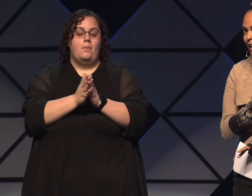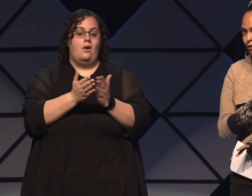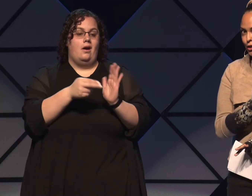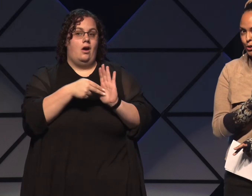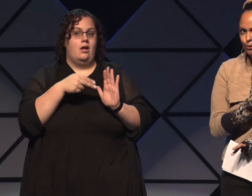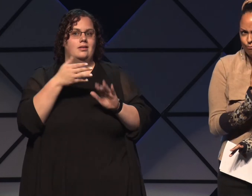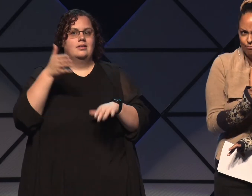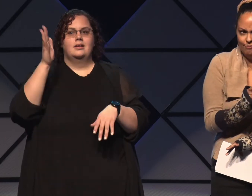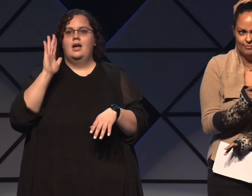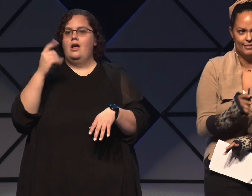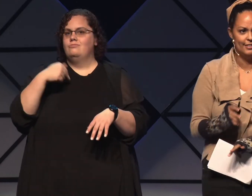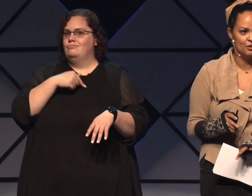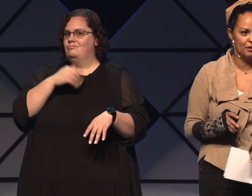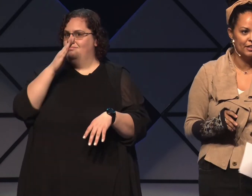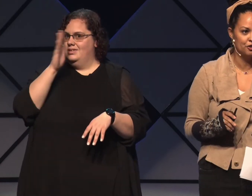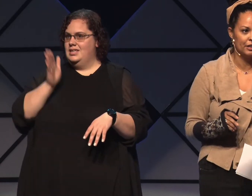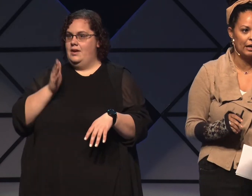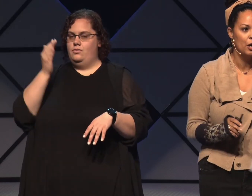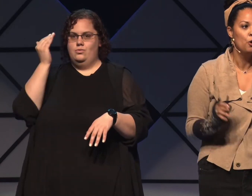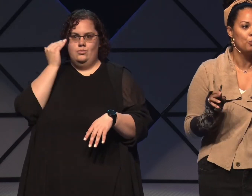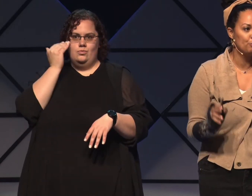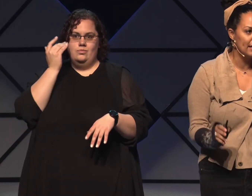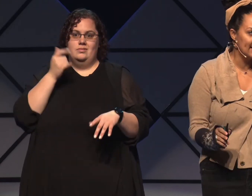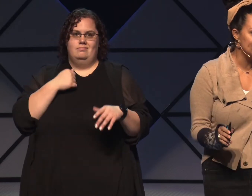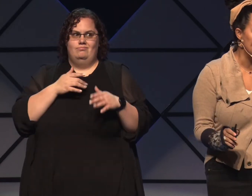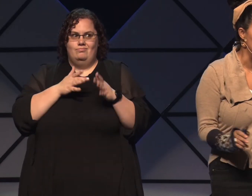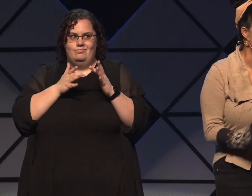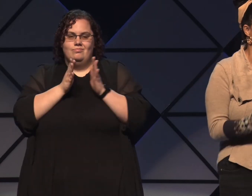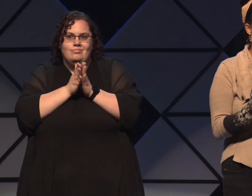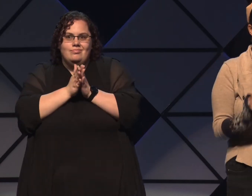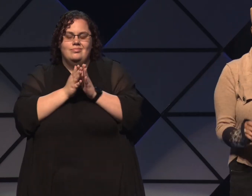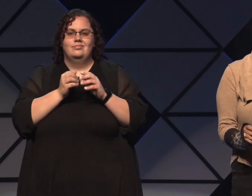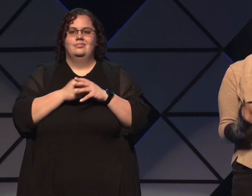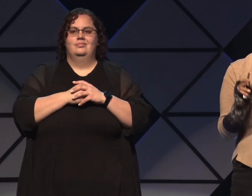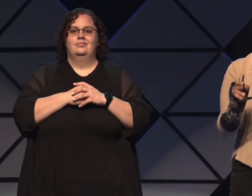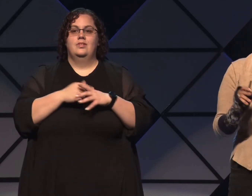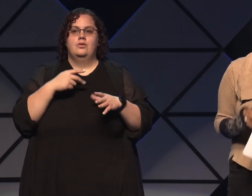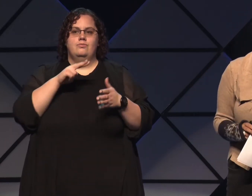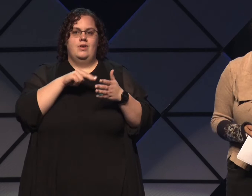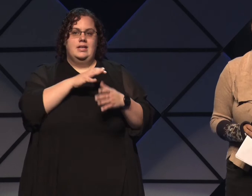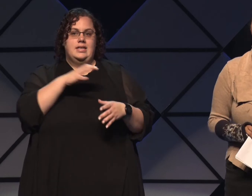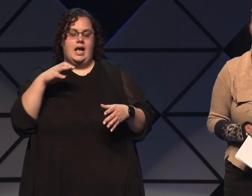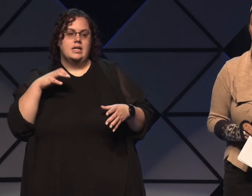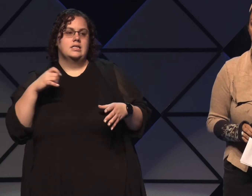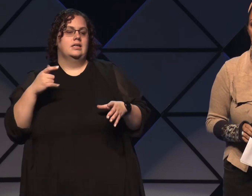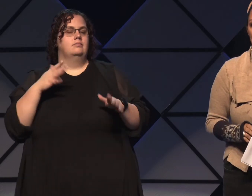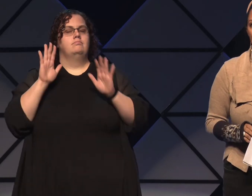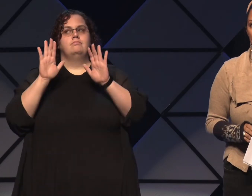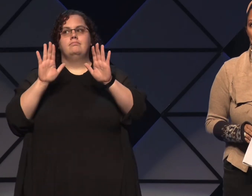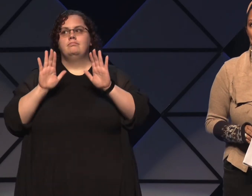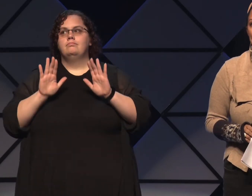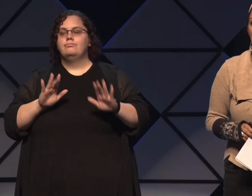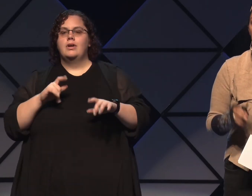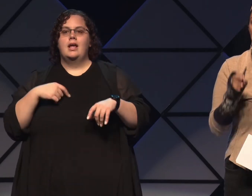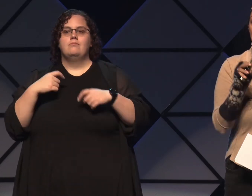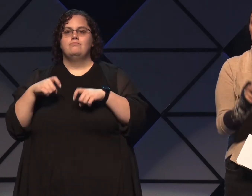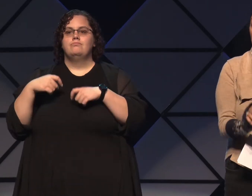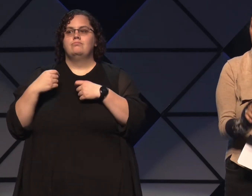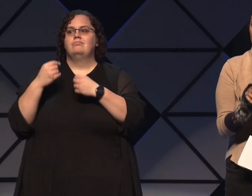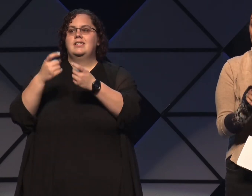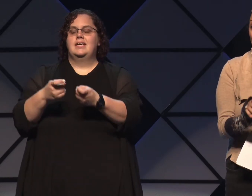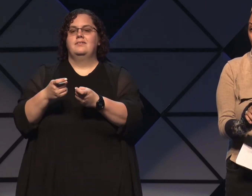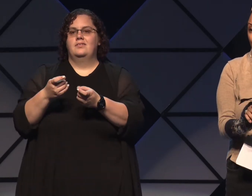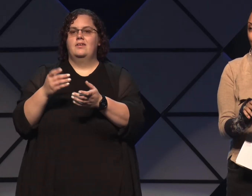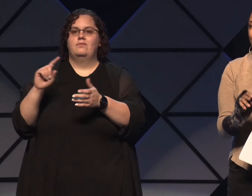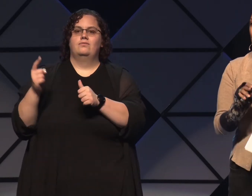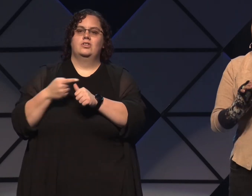We Never Knew. Sounds very intriguing. We read it as a council. It's excellent, and we're providing it for our first-time visitors. So it's